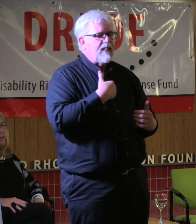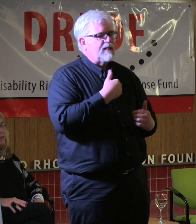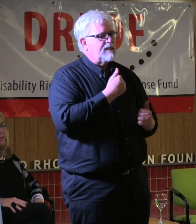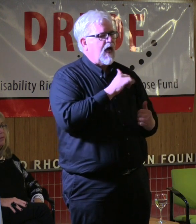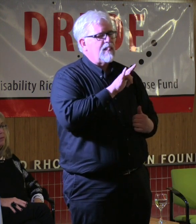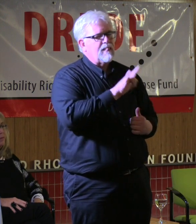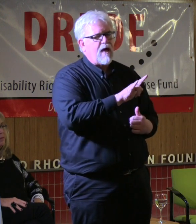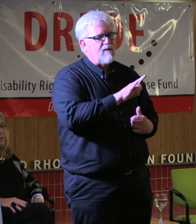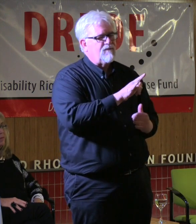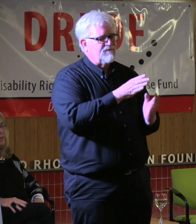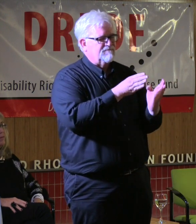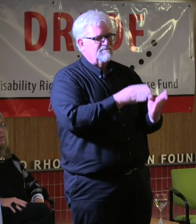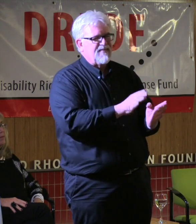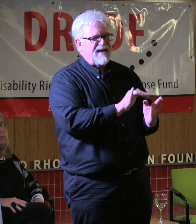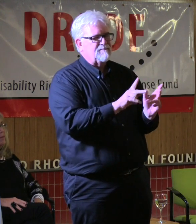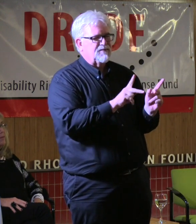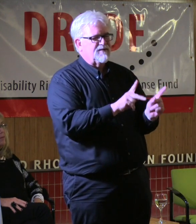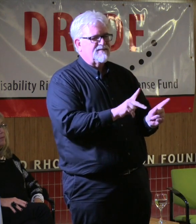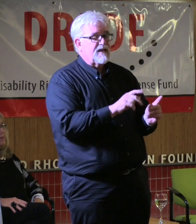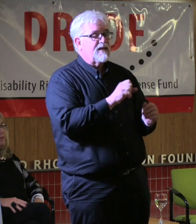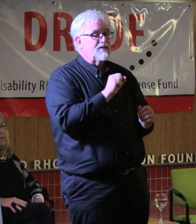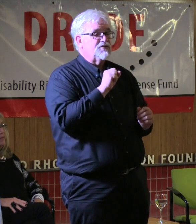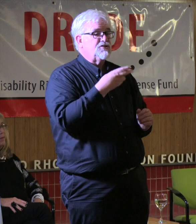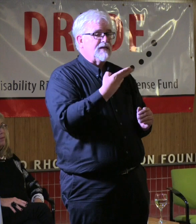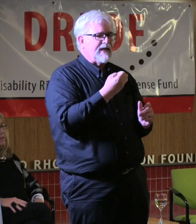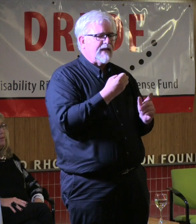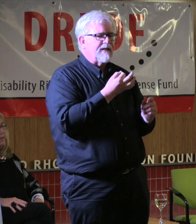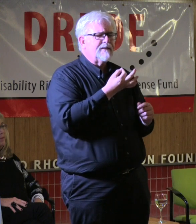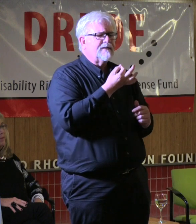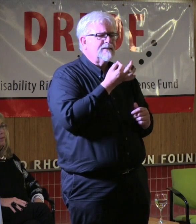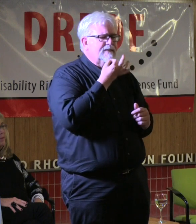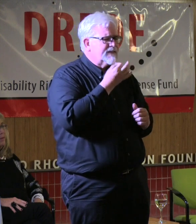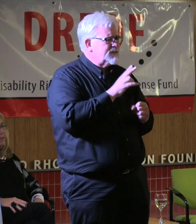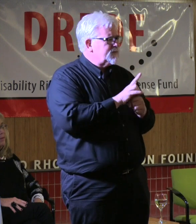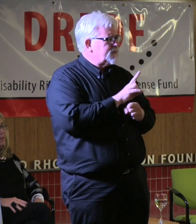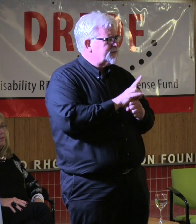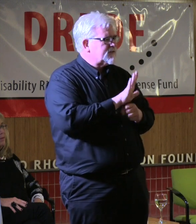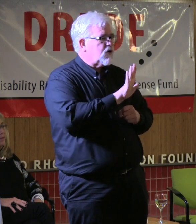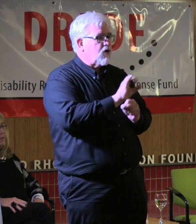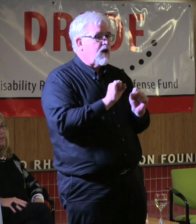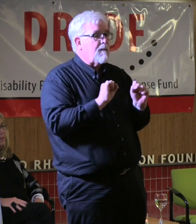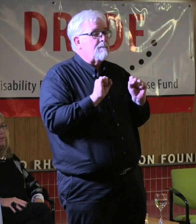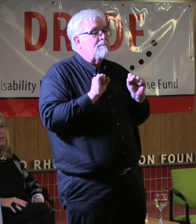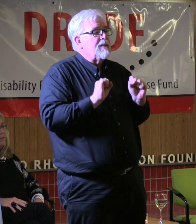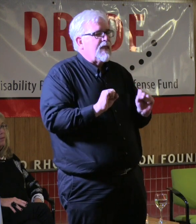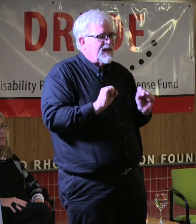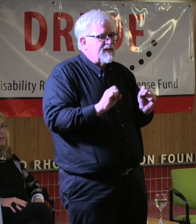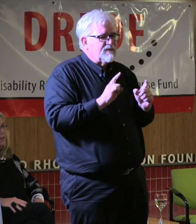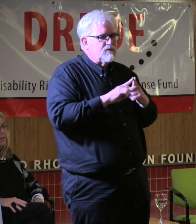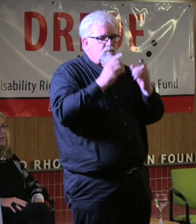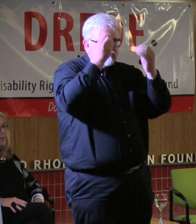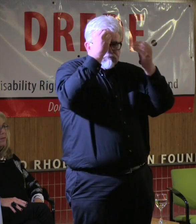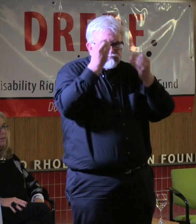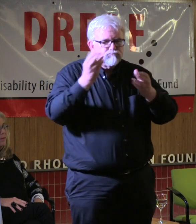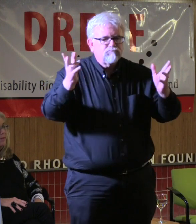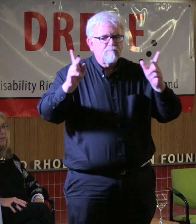her because, again, she uses her abilities to inform people through her radio network